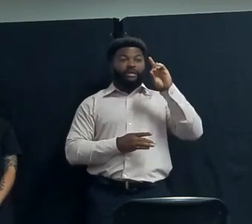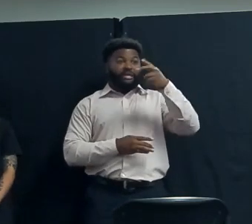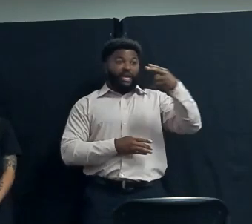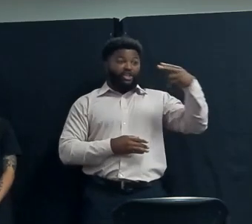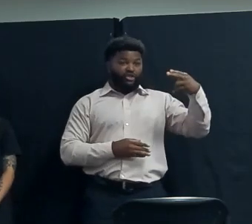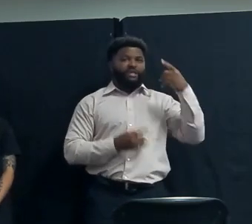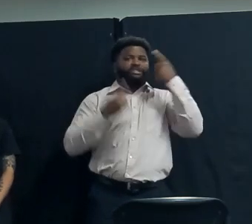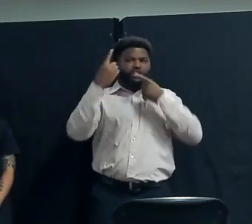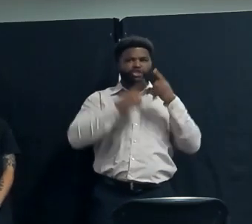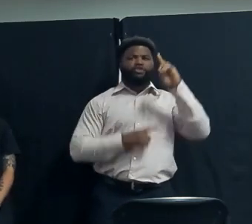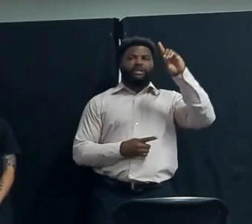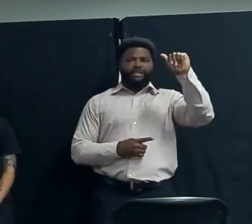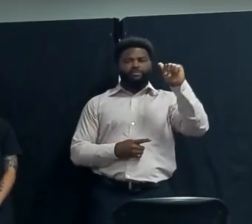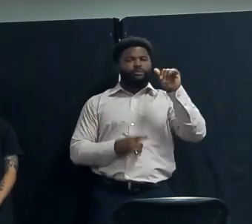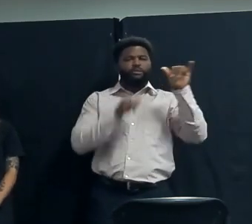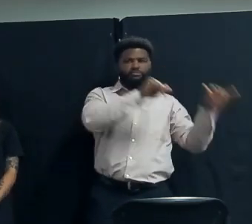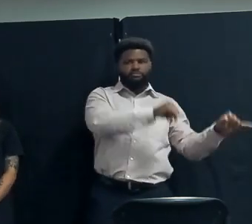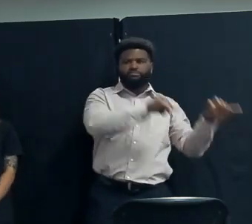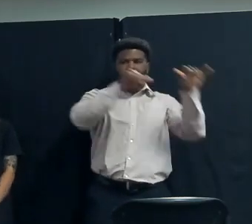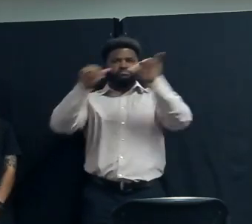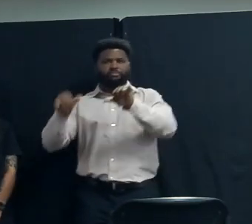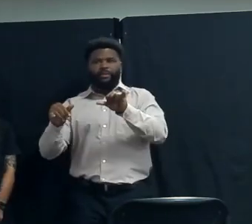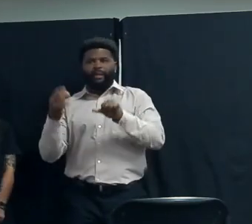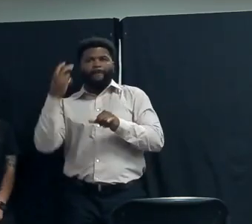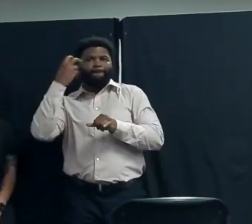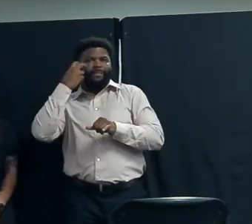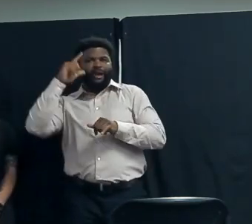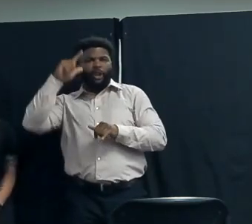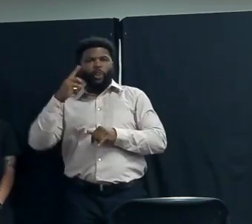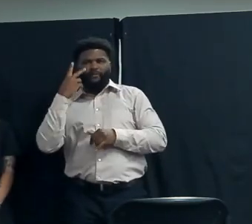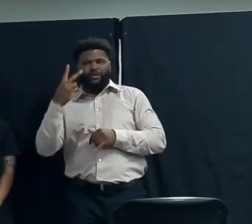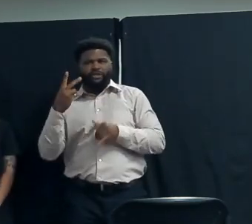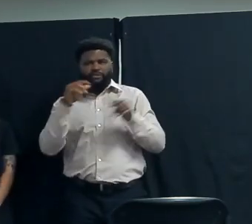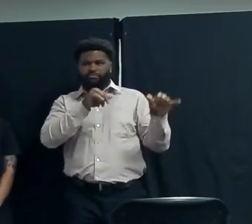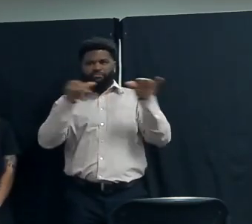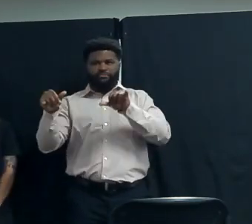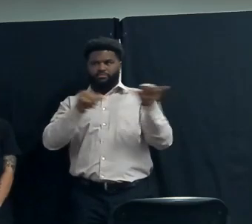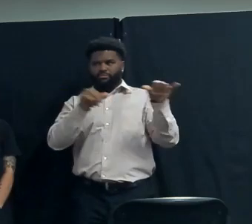DHH is a disability, just like blind and low vision.